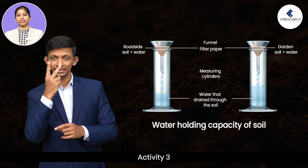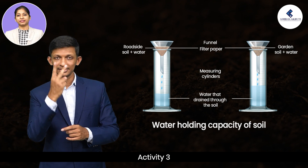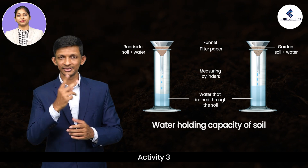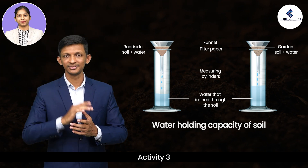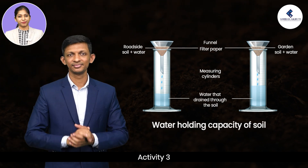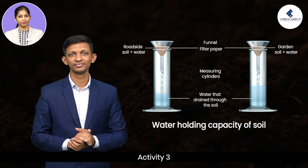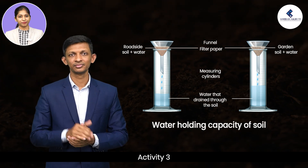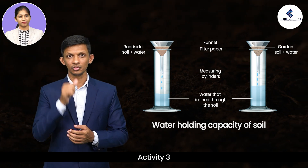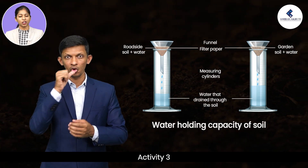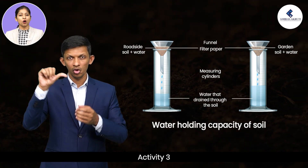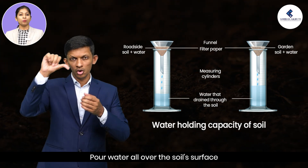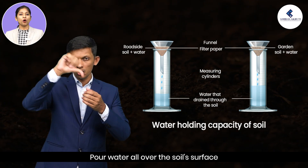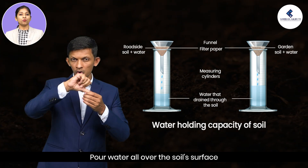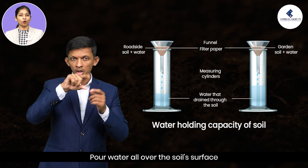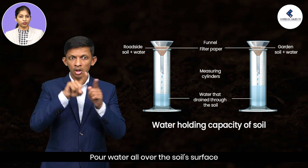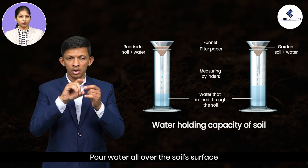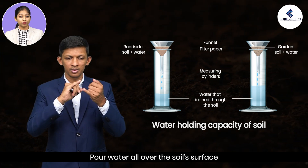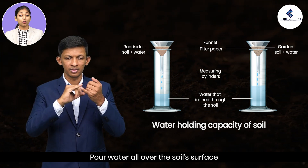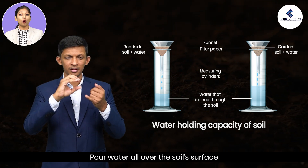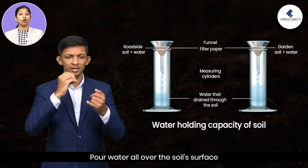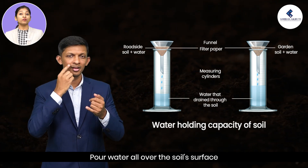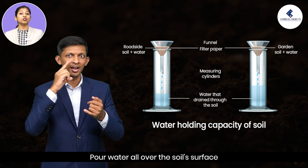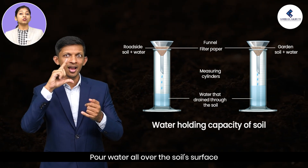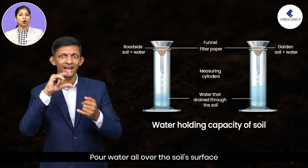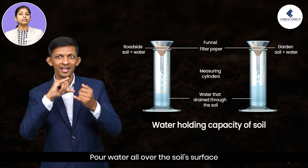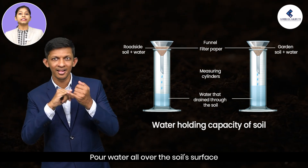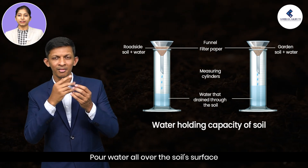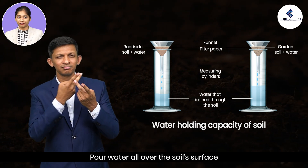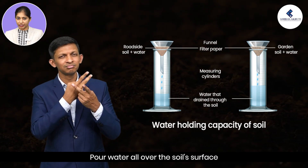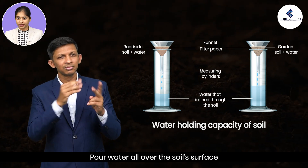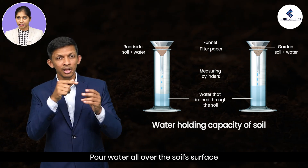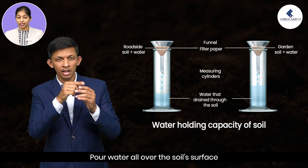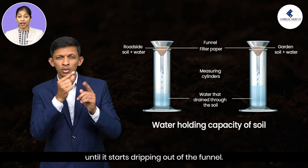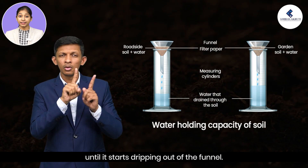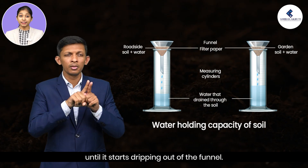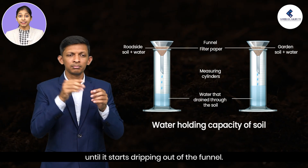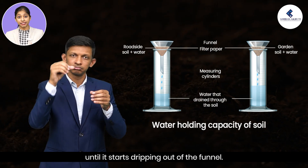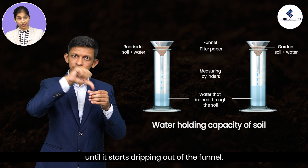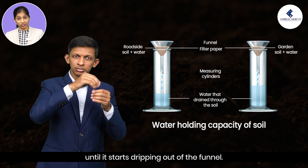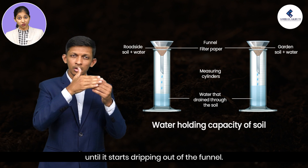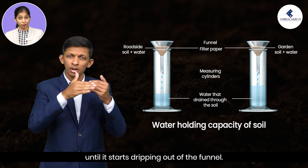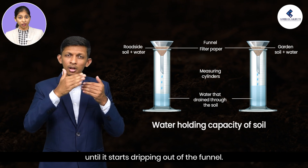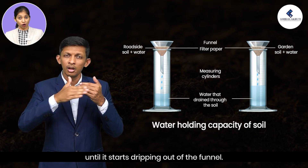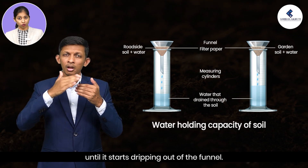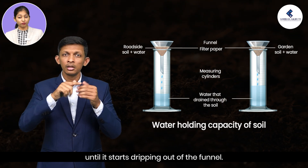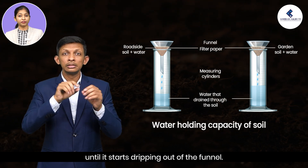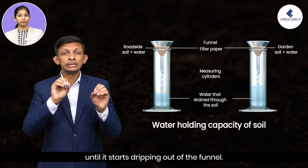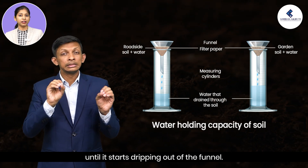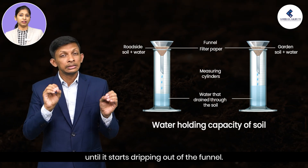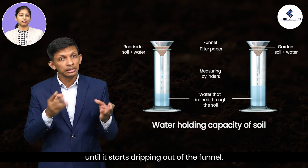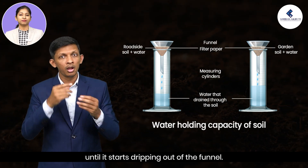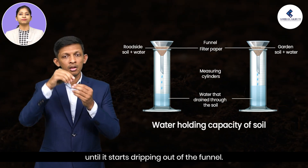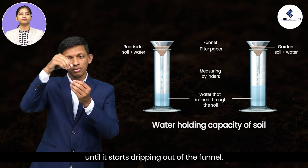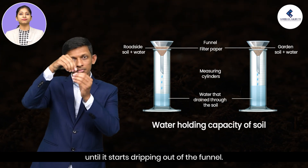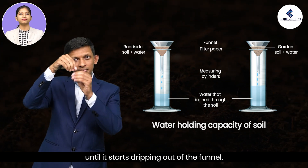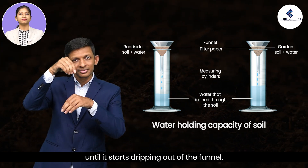Activity 3. Pour water all over the soil surface until it starts dripping out of the